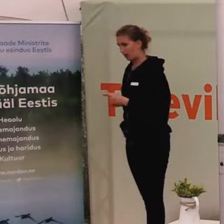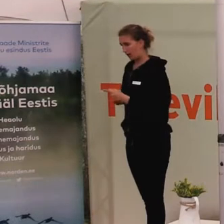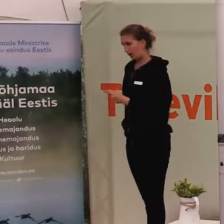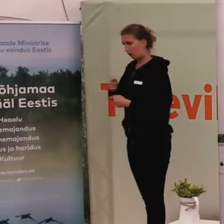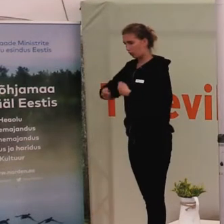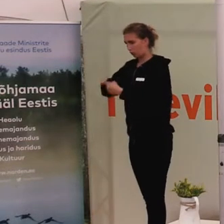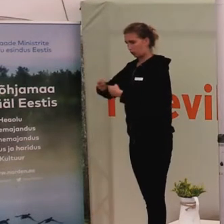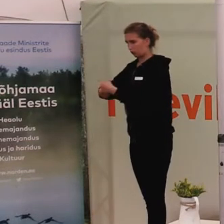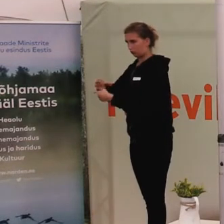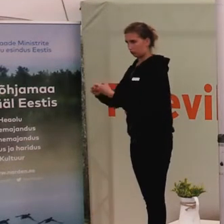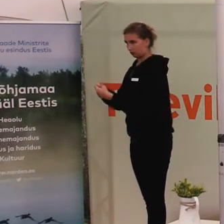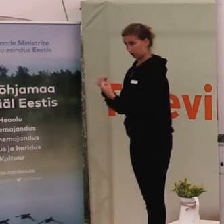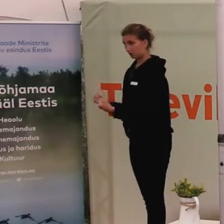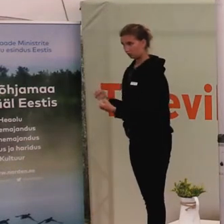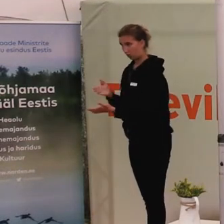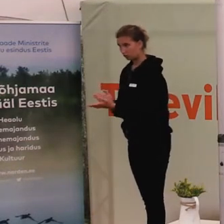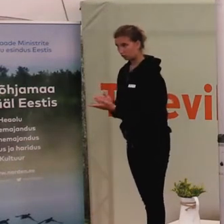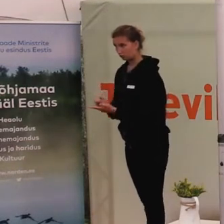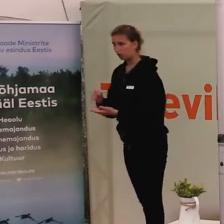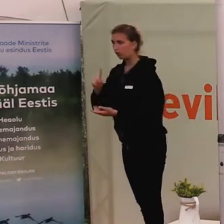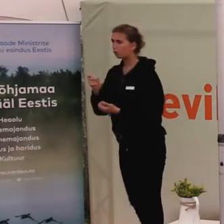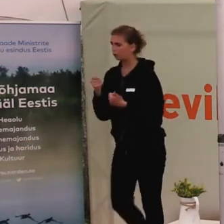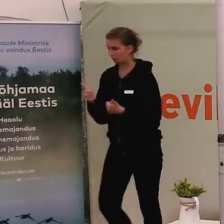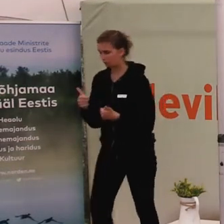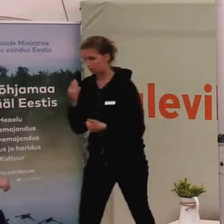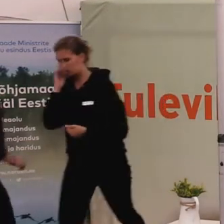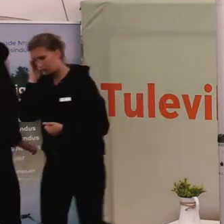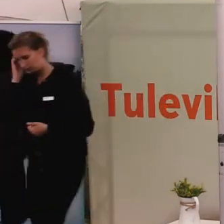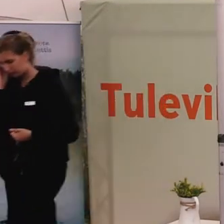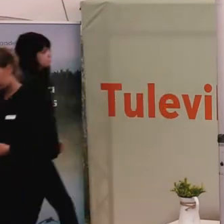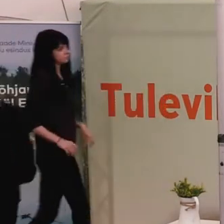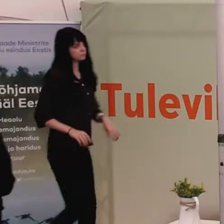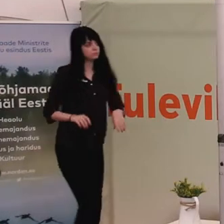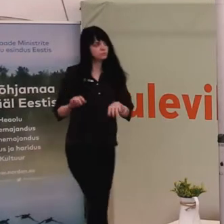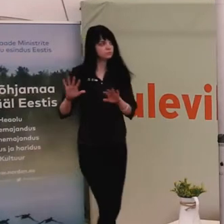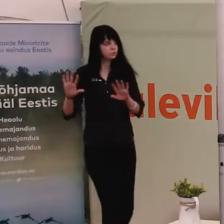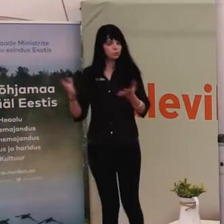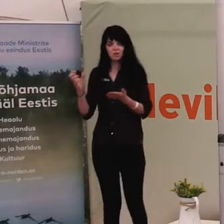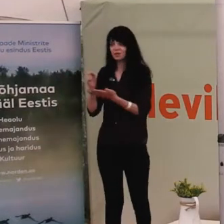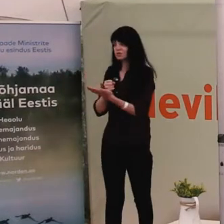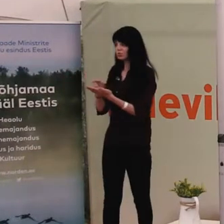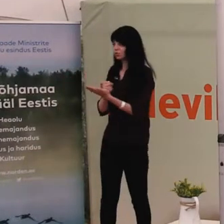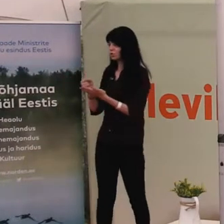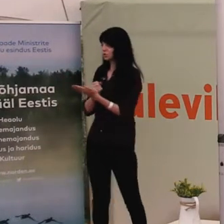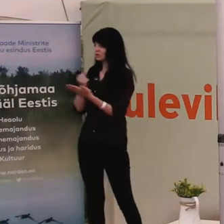growth? Very good question. If we run out of resources on this planet, should we take the next?